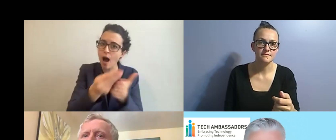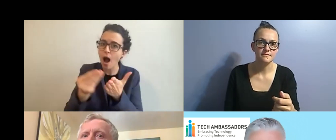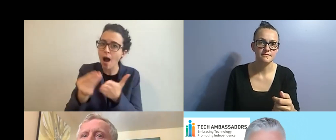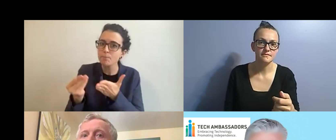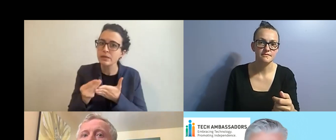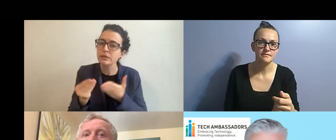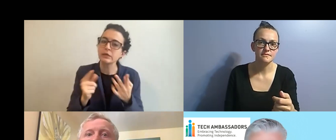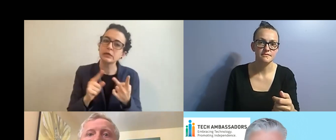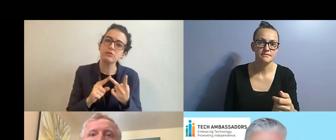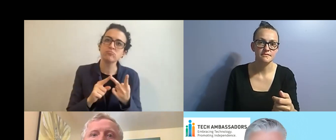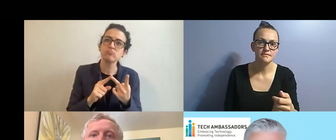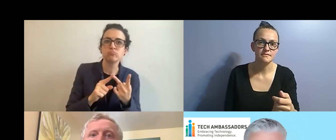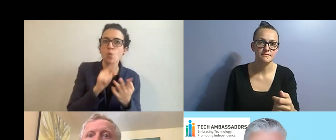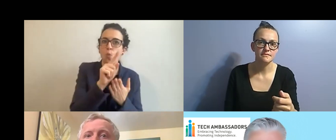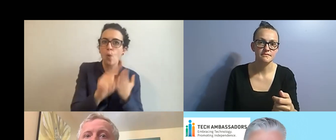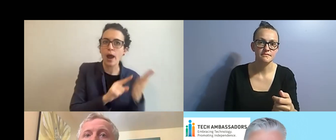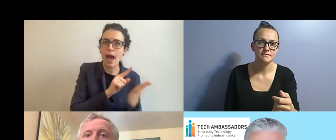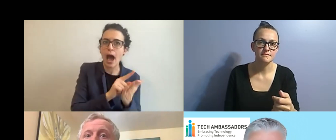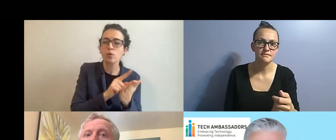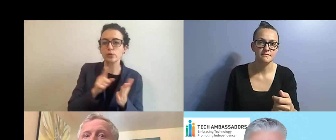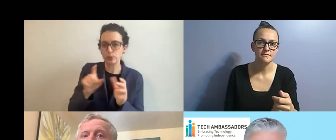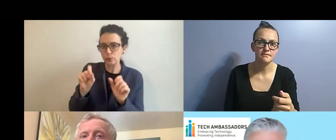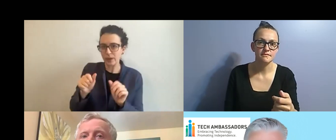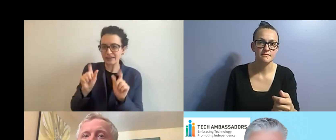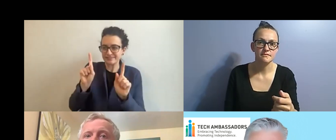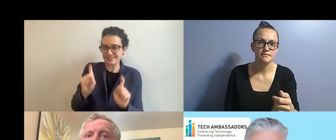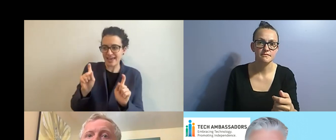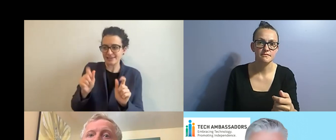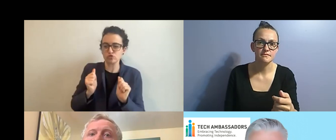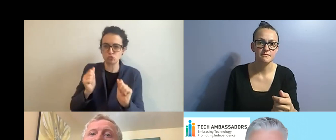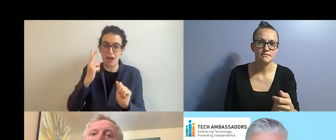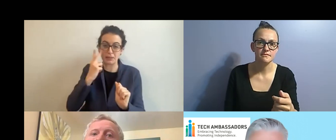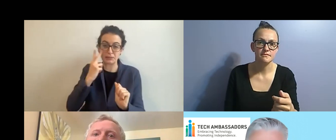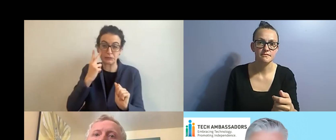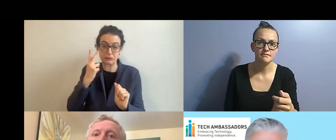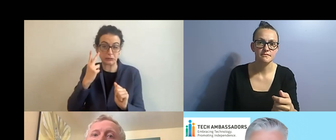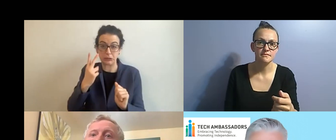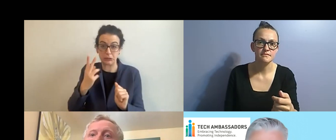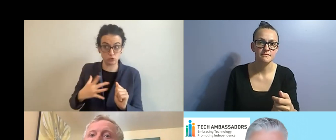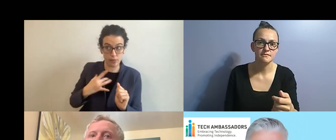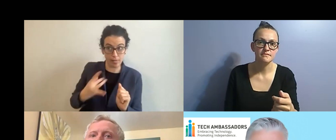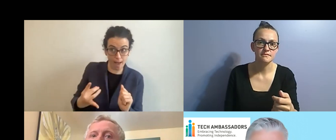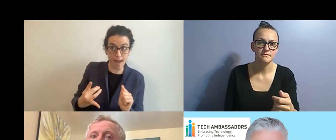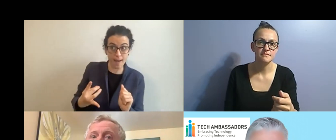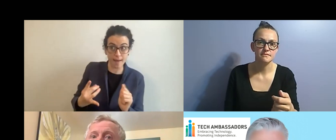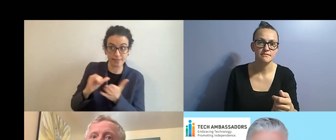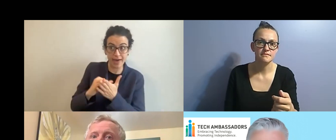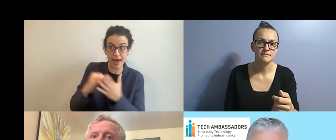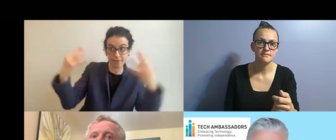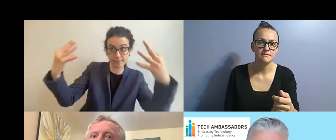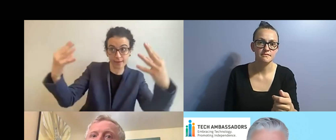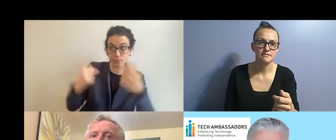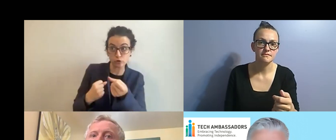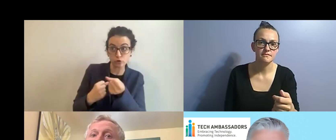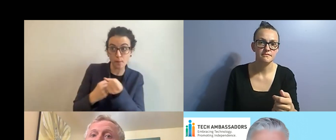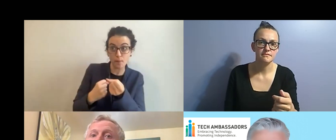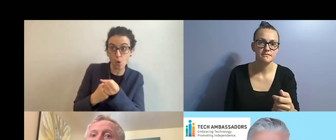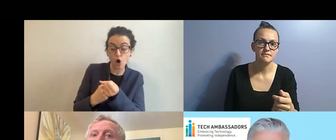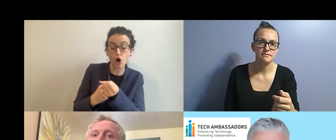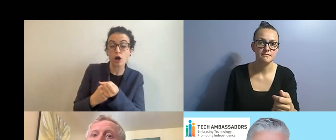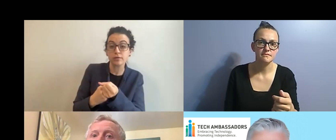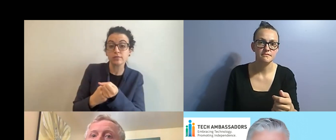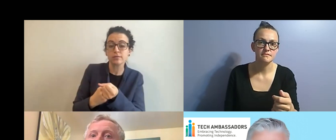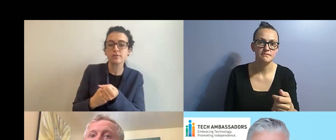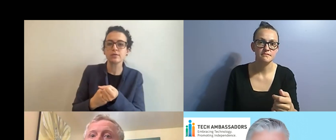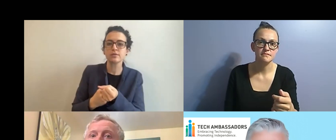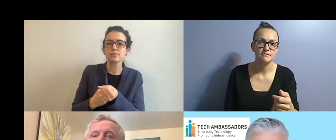come back and see how things worked out, and write down all the concerns so you can ask